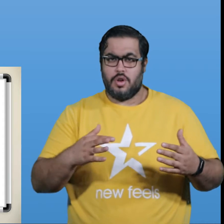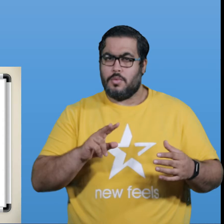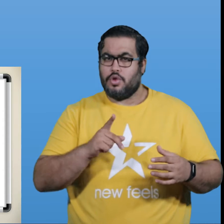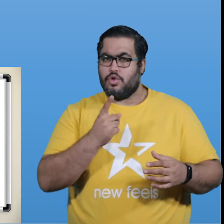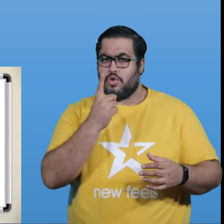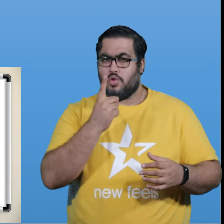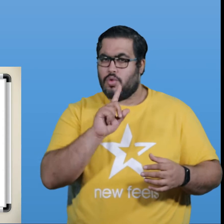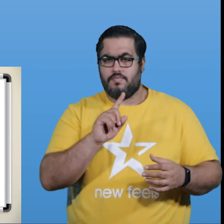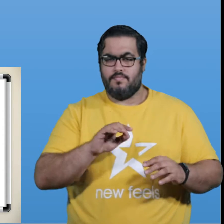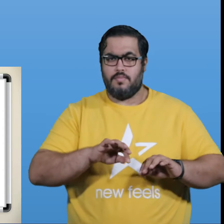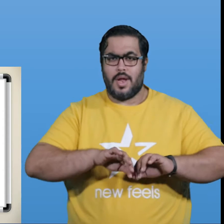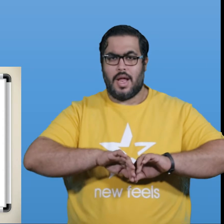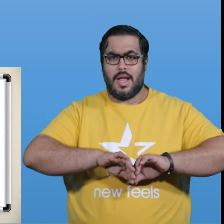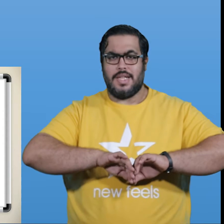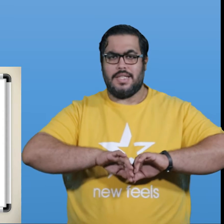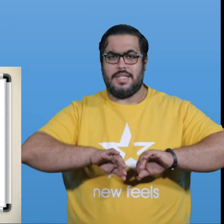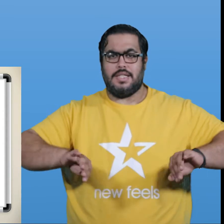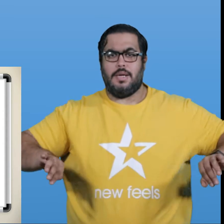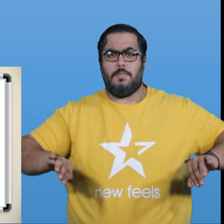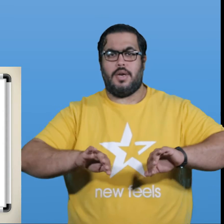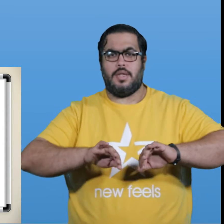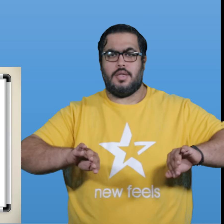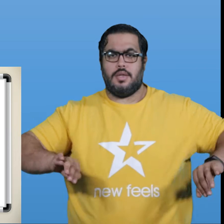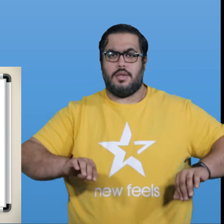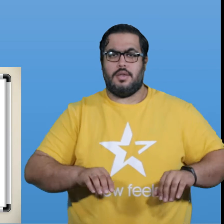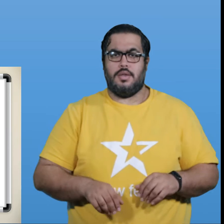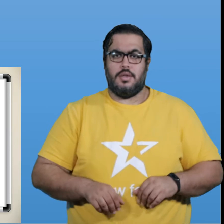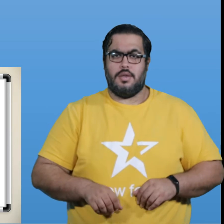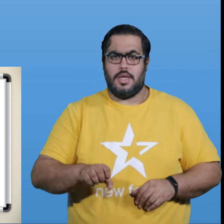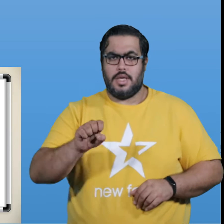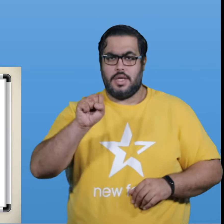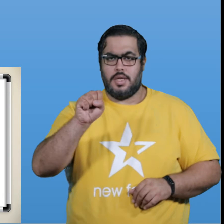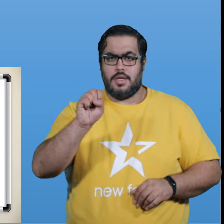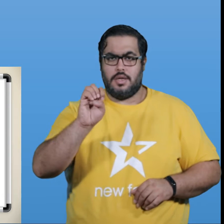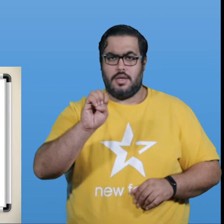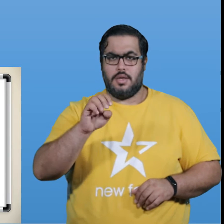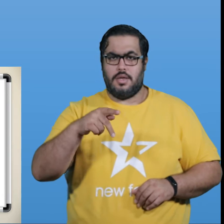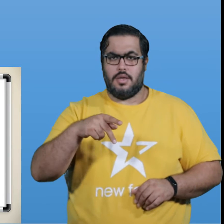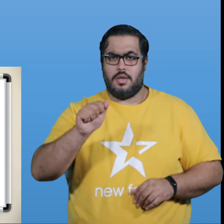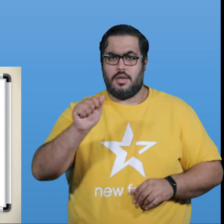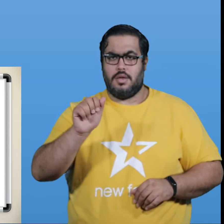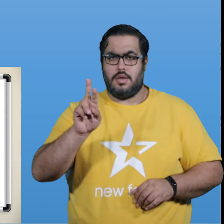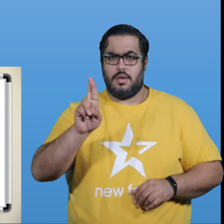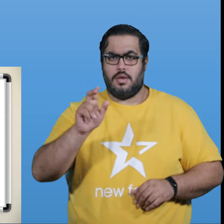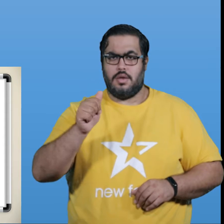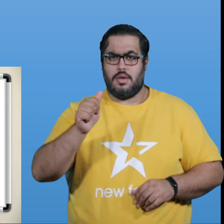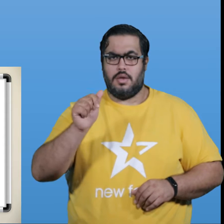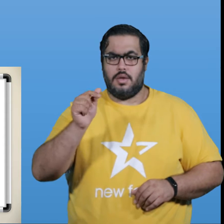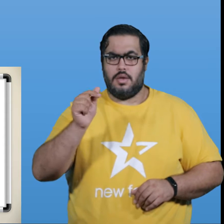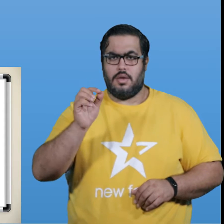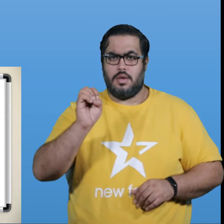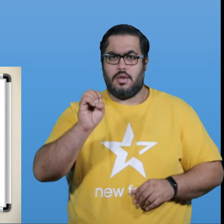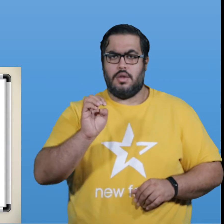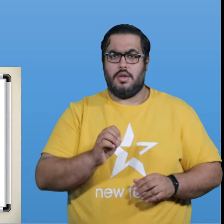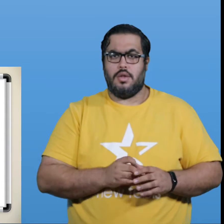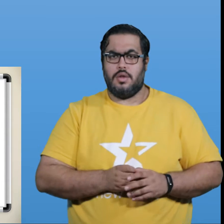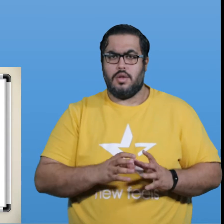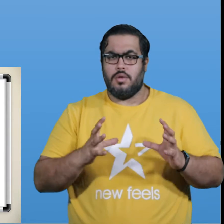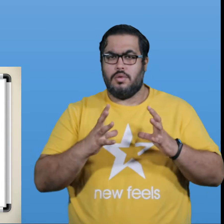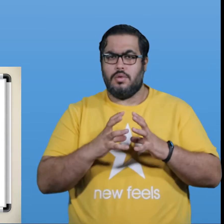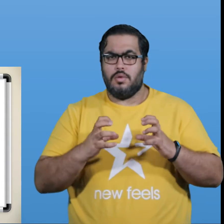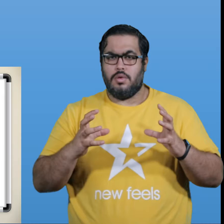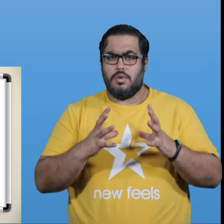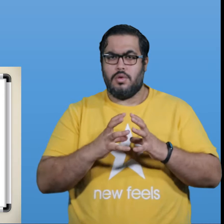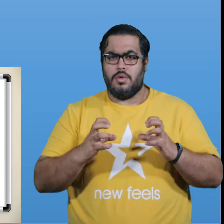fish in different bowls, yeah? So they are not together, they are separate, yeah, it's an adjective. It means